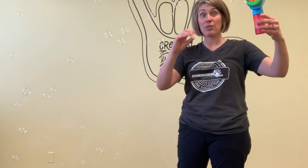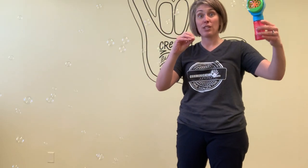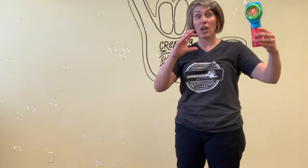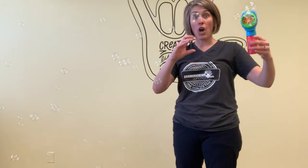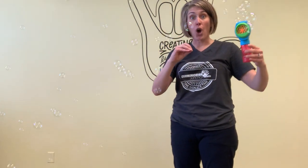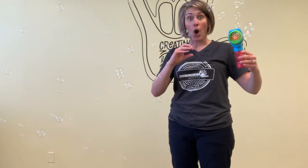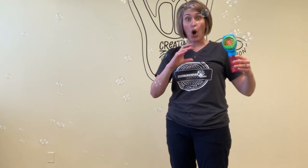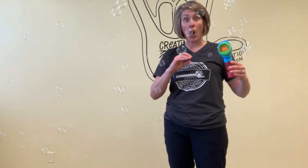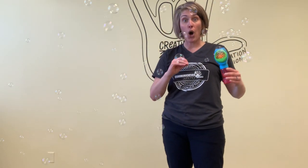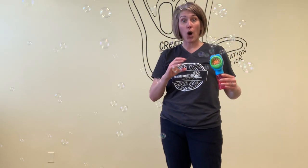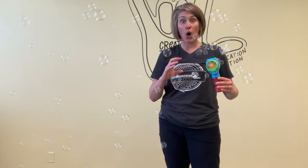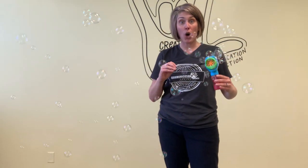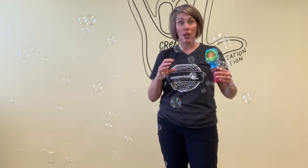around, all